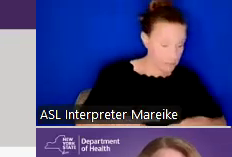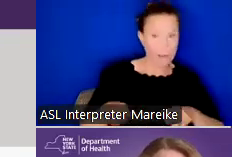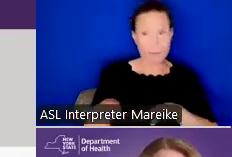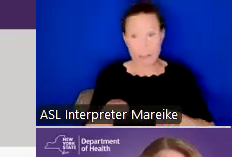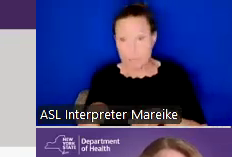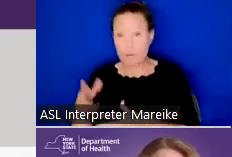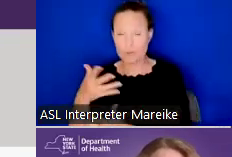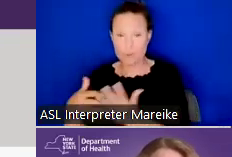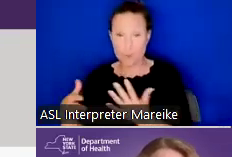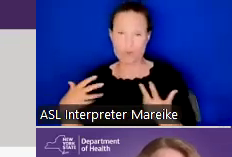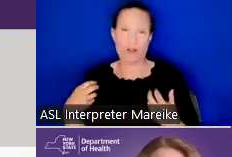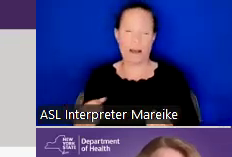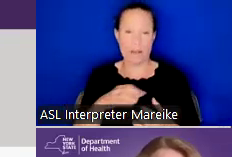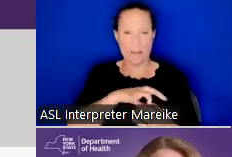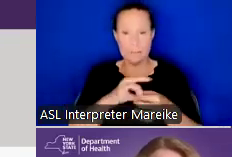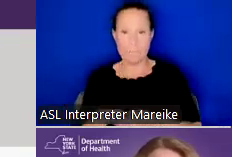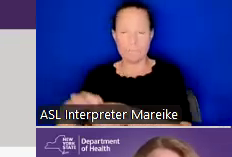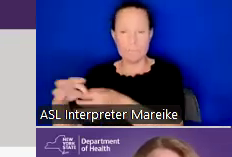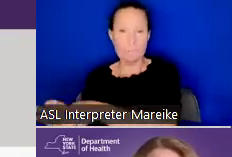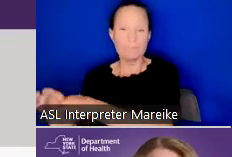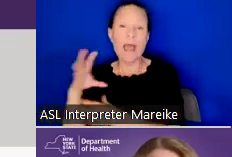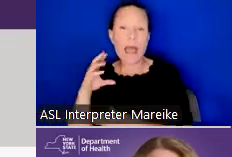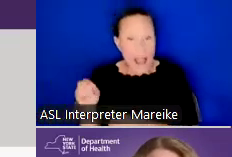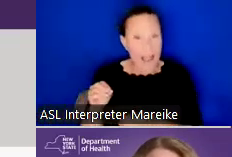and opportunities for cross-sector data sharing.